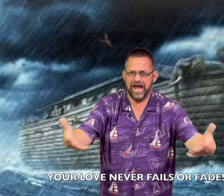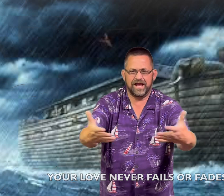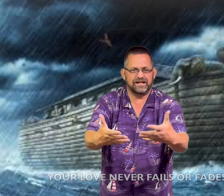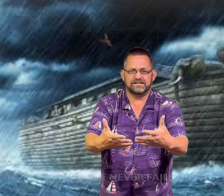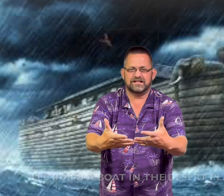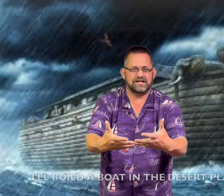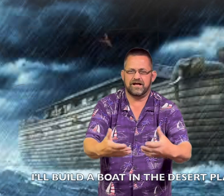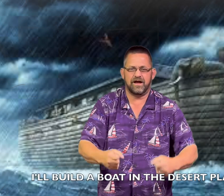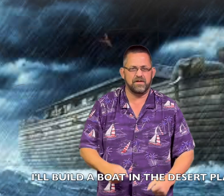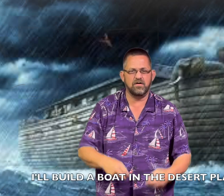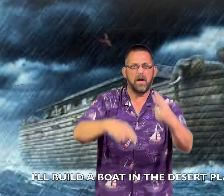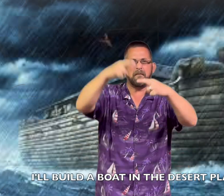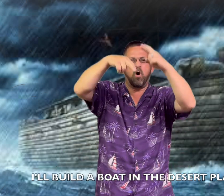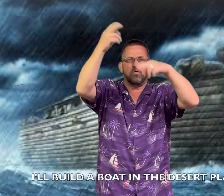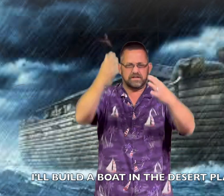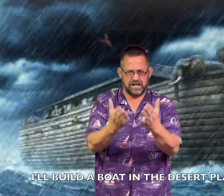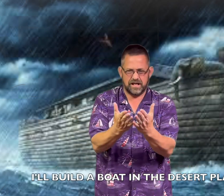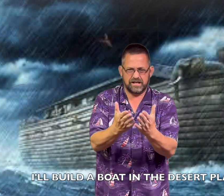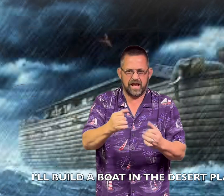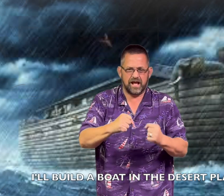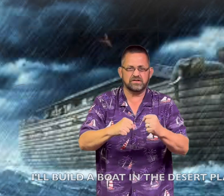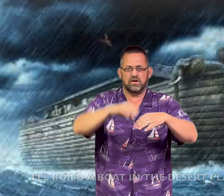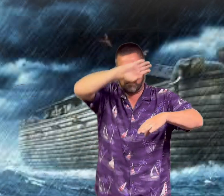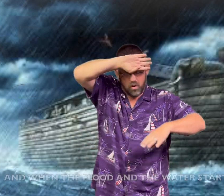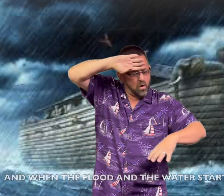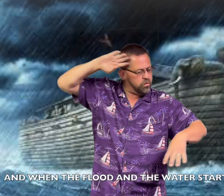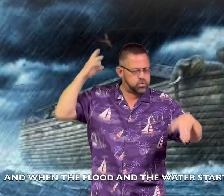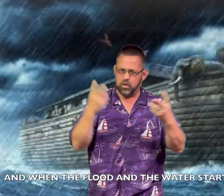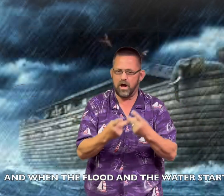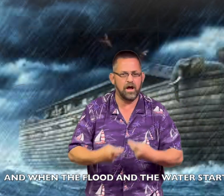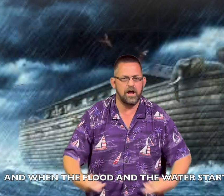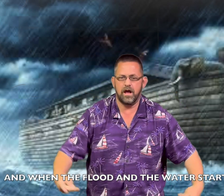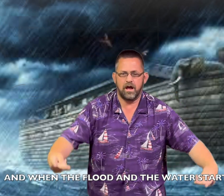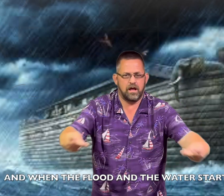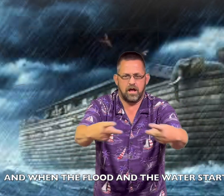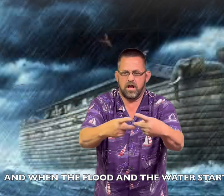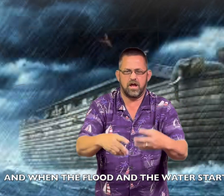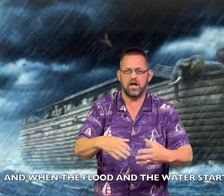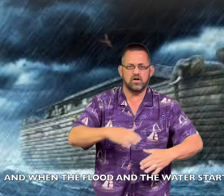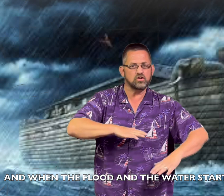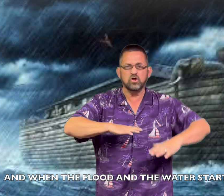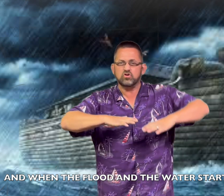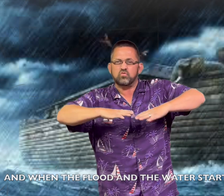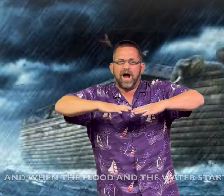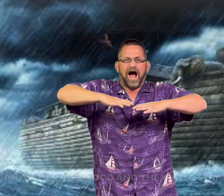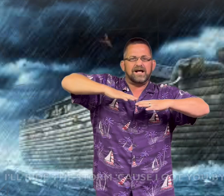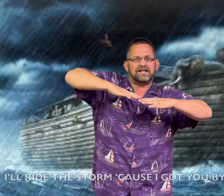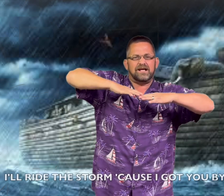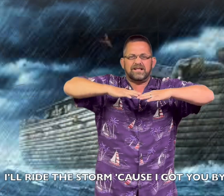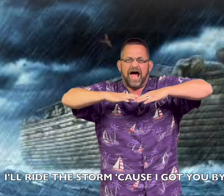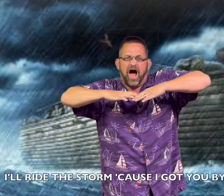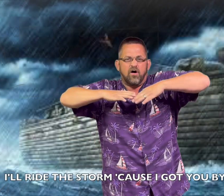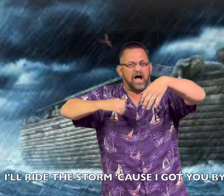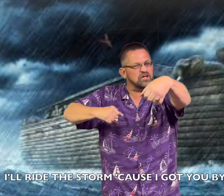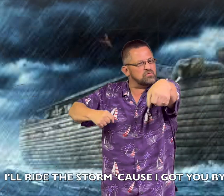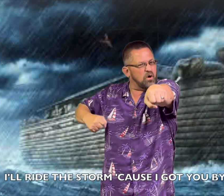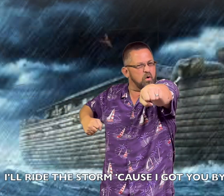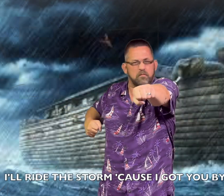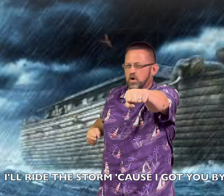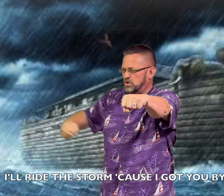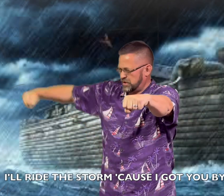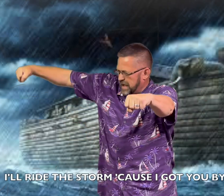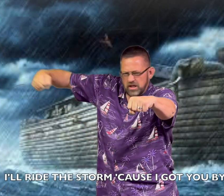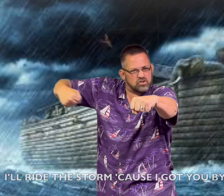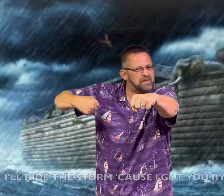fades I'll build a boat in the desert place And when the flood and the water starts to rise Yeah, I'll ride the